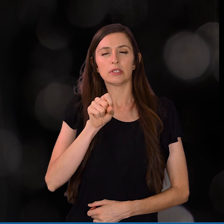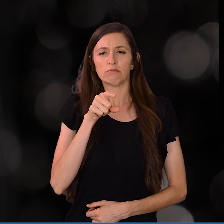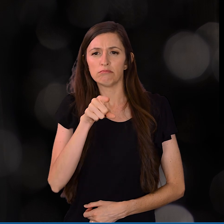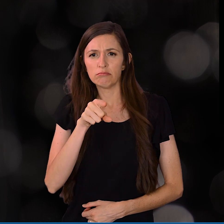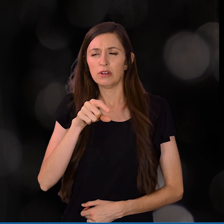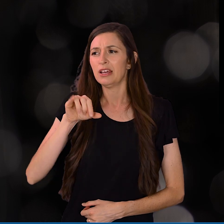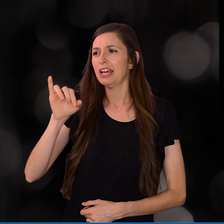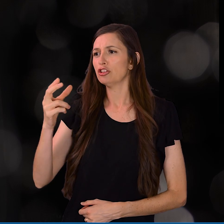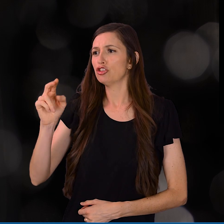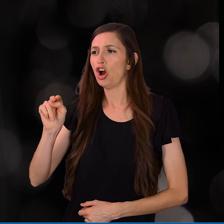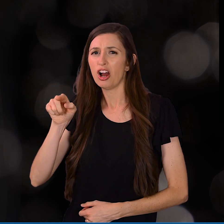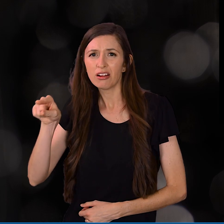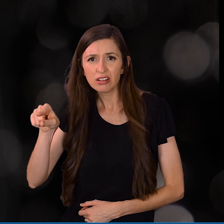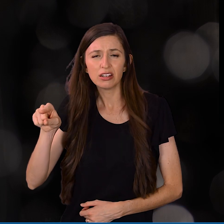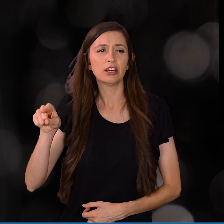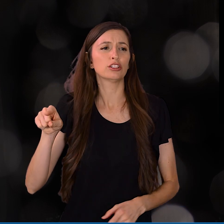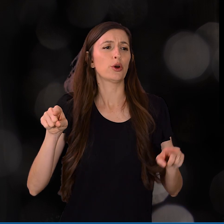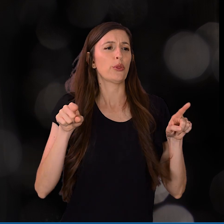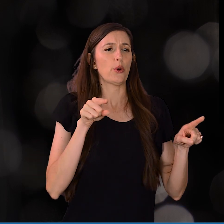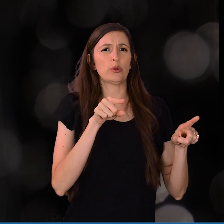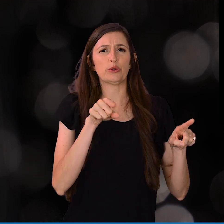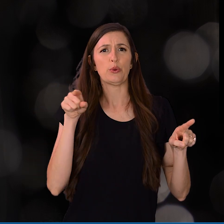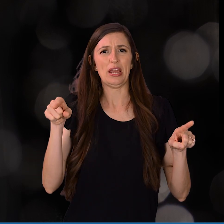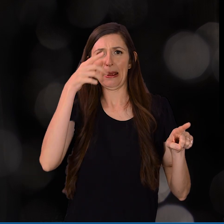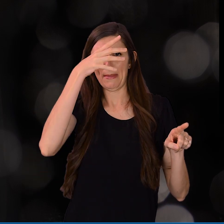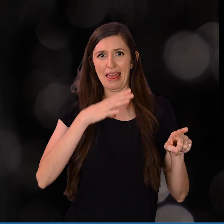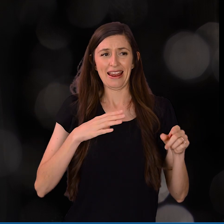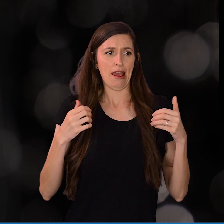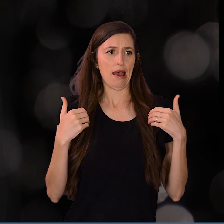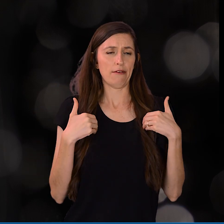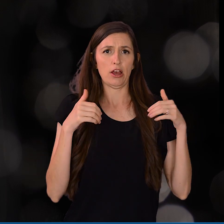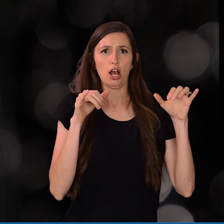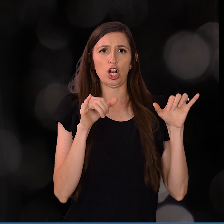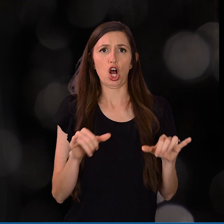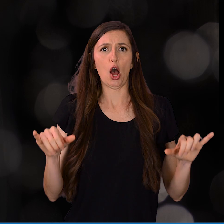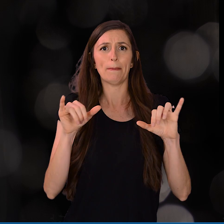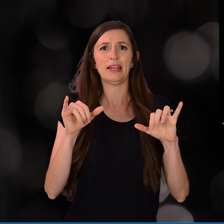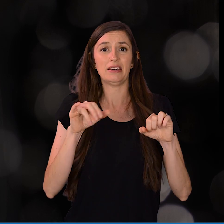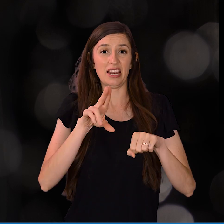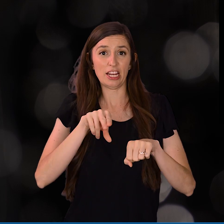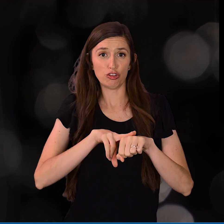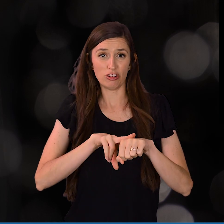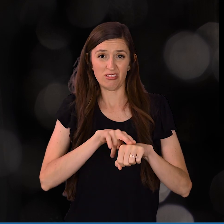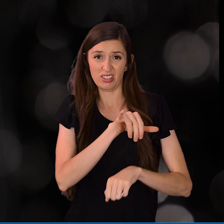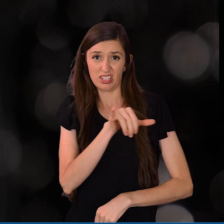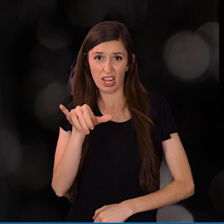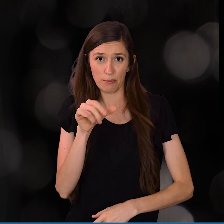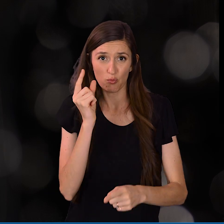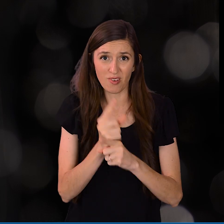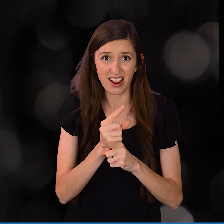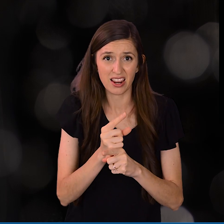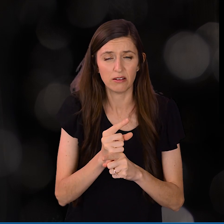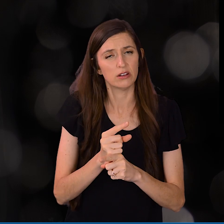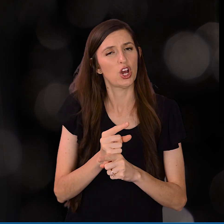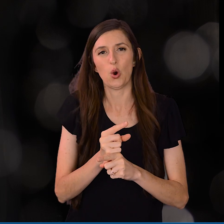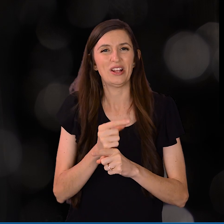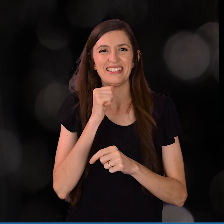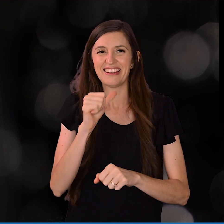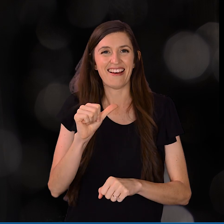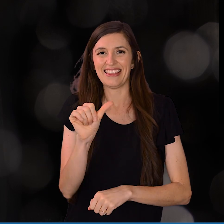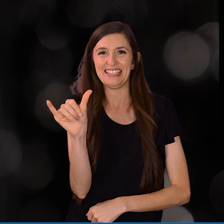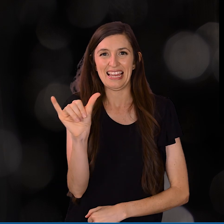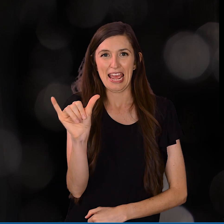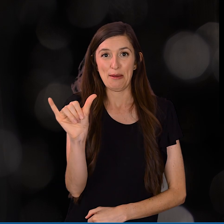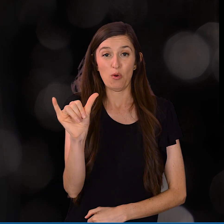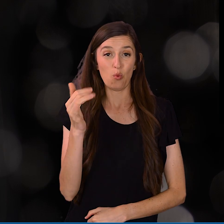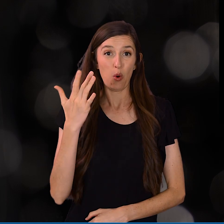you have three persons, and they share in common a human nature. Isn't that the same thing? And the answer is no, it's